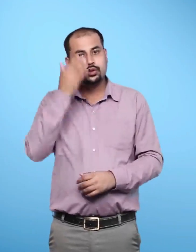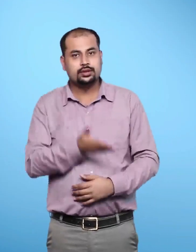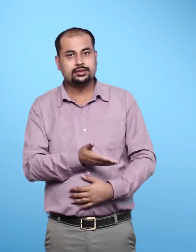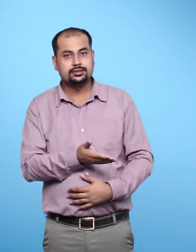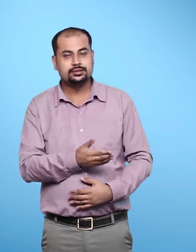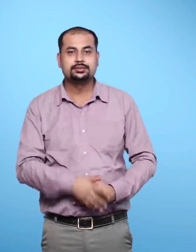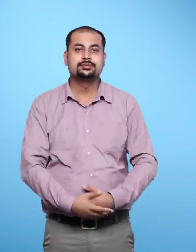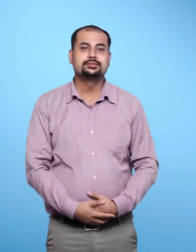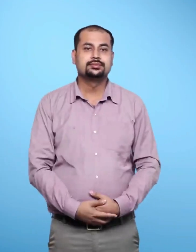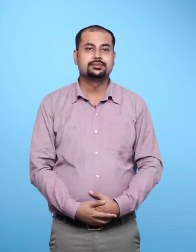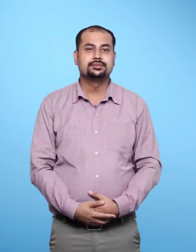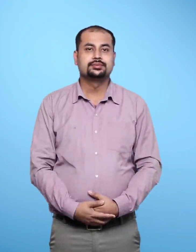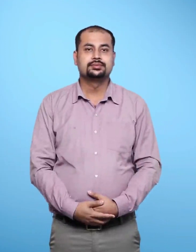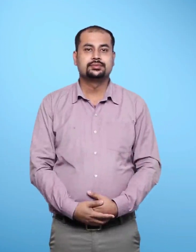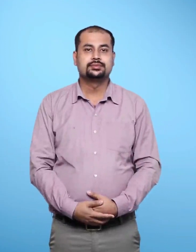no more.